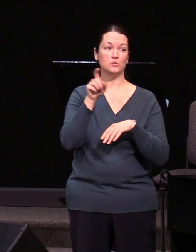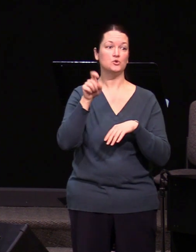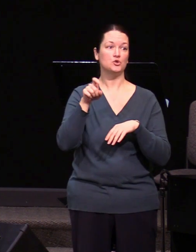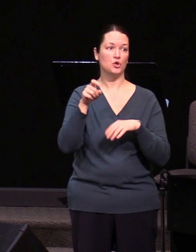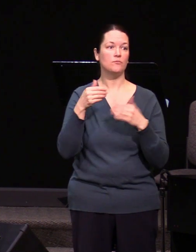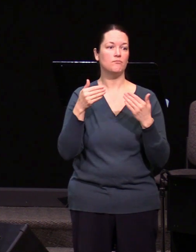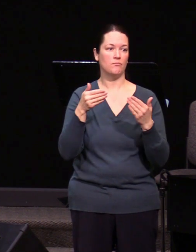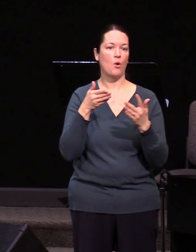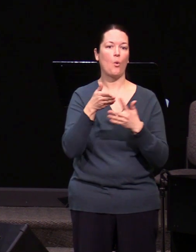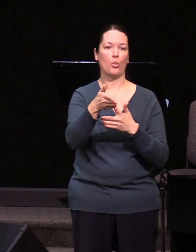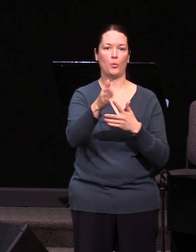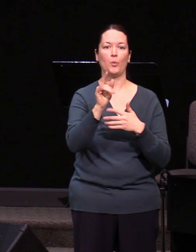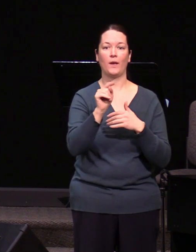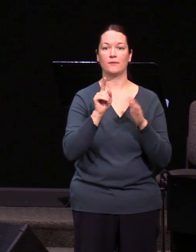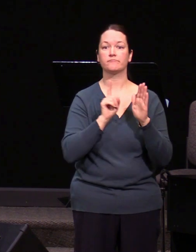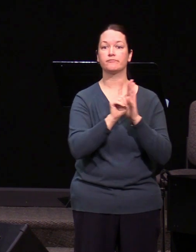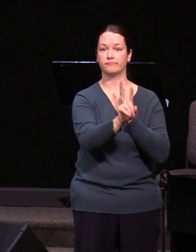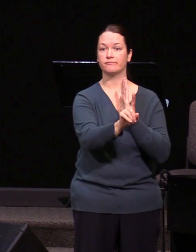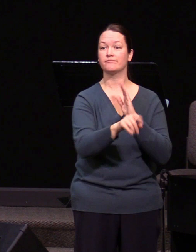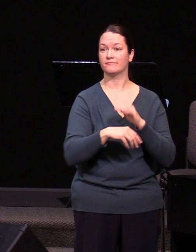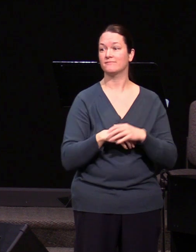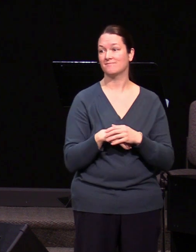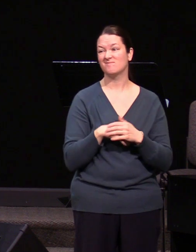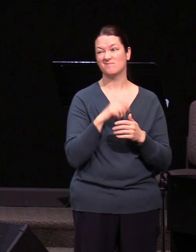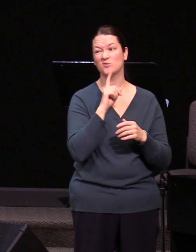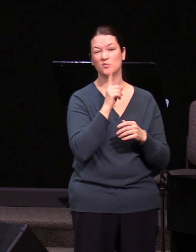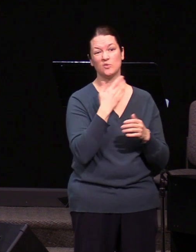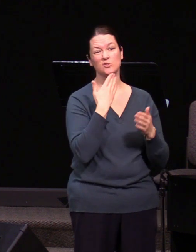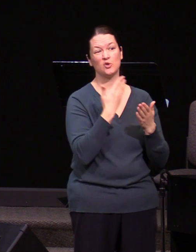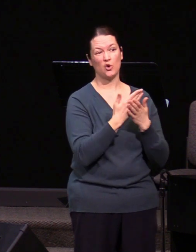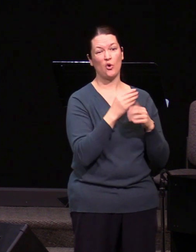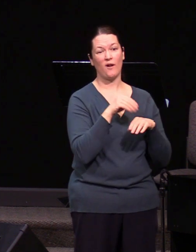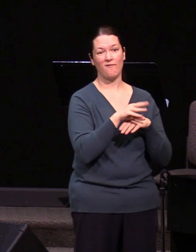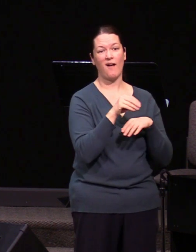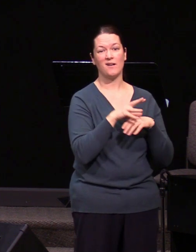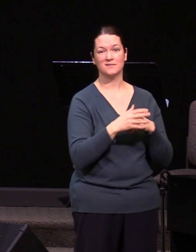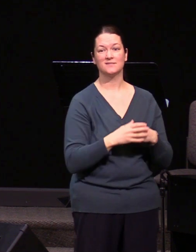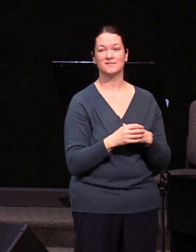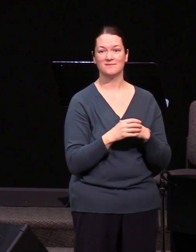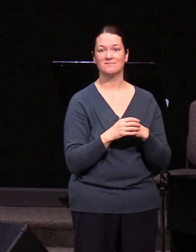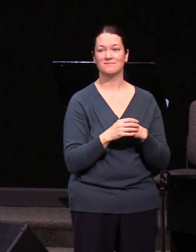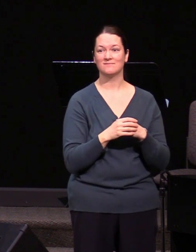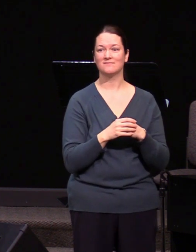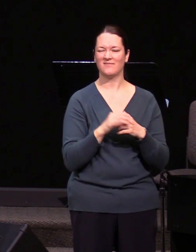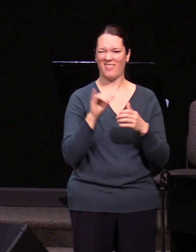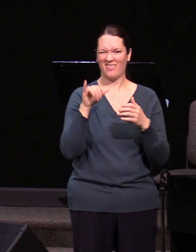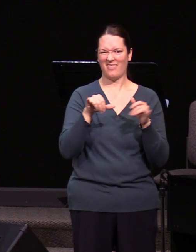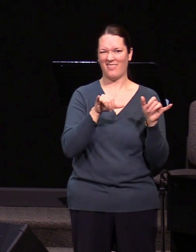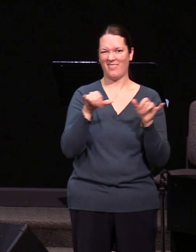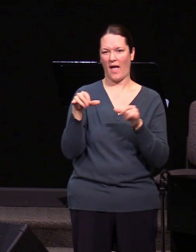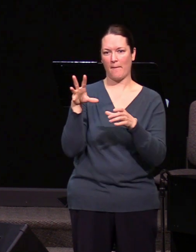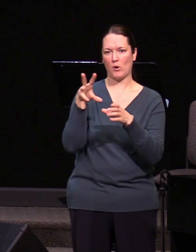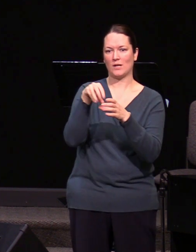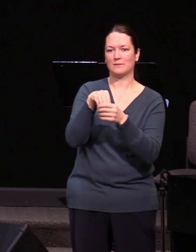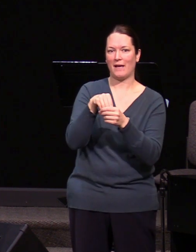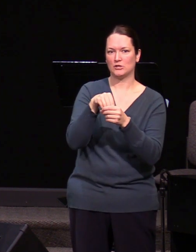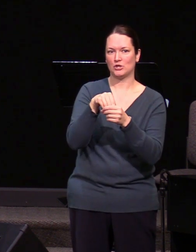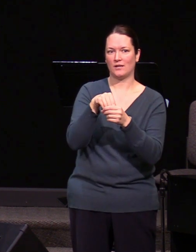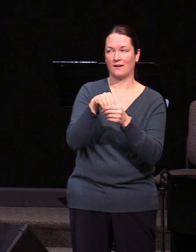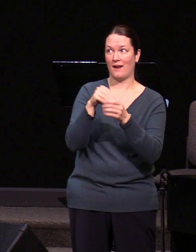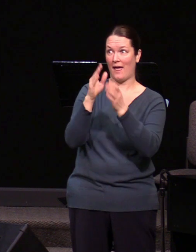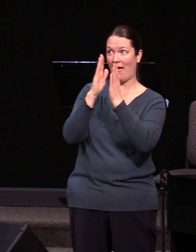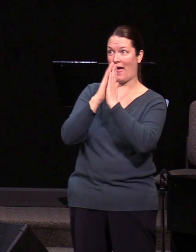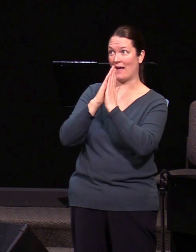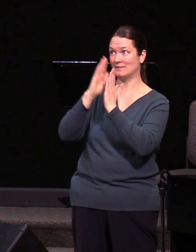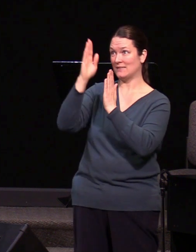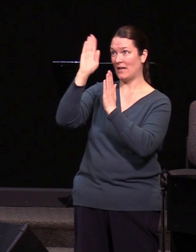That's good advice. That's what participation looks like. It's asking God to show us